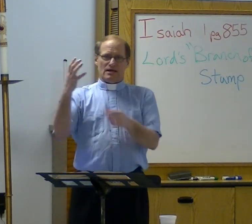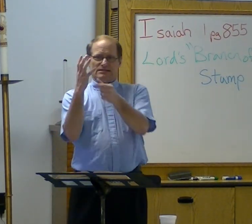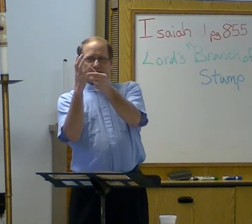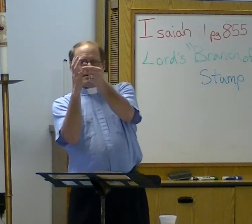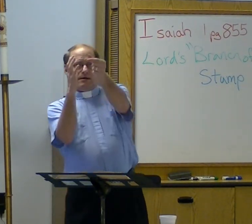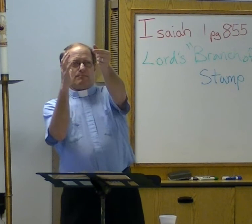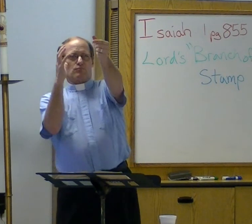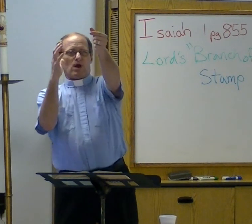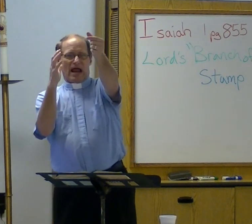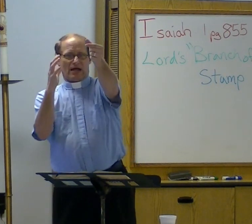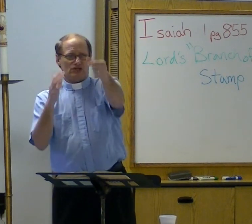is the branch.